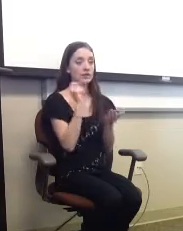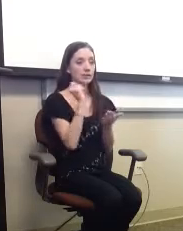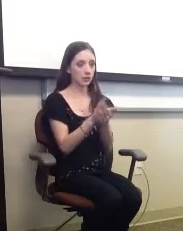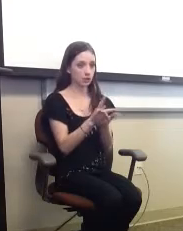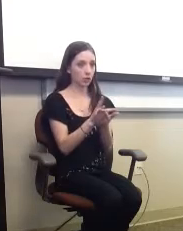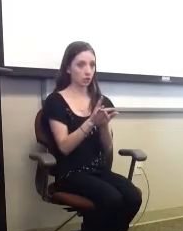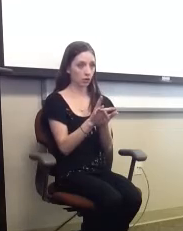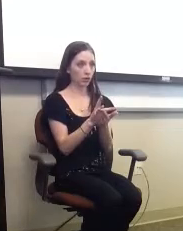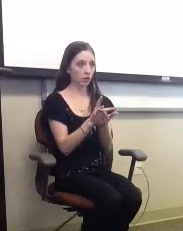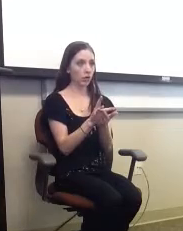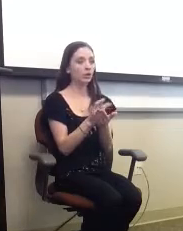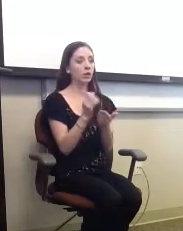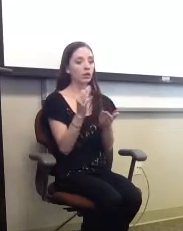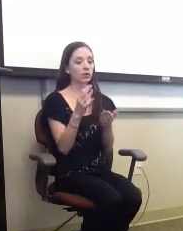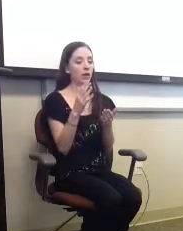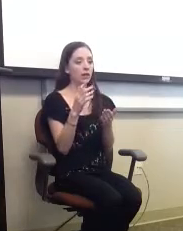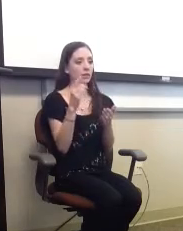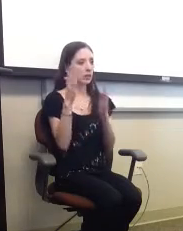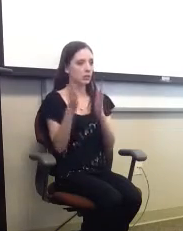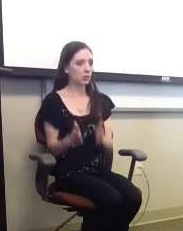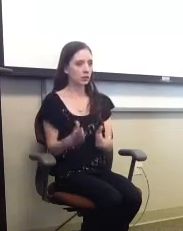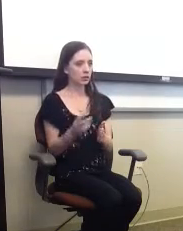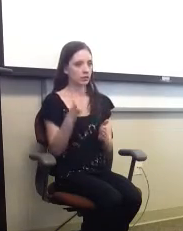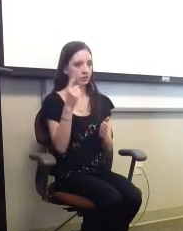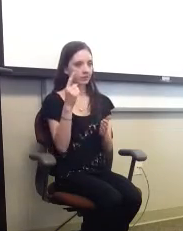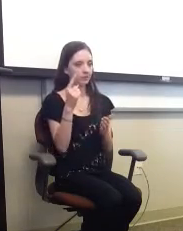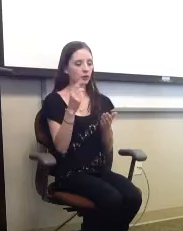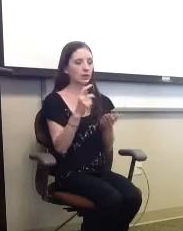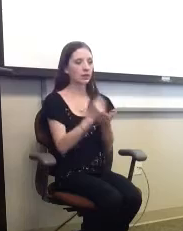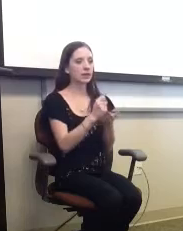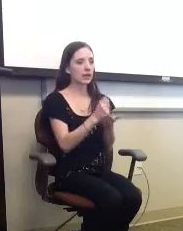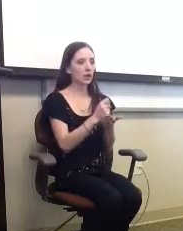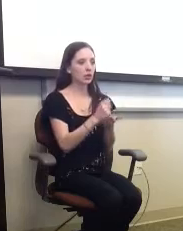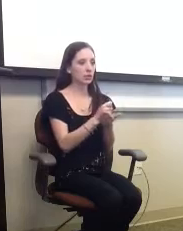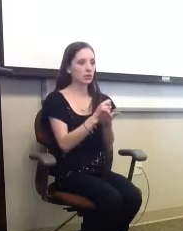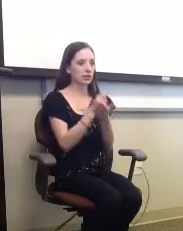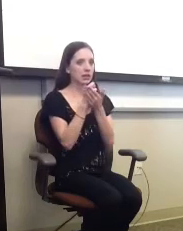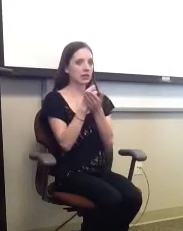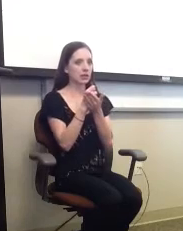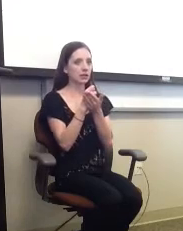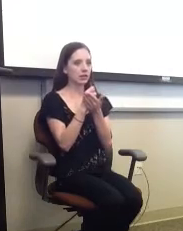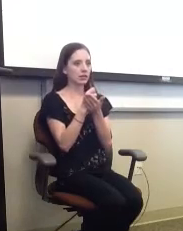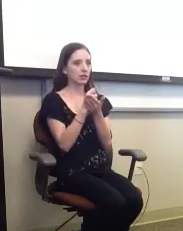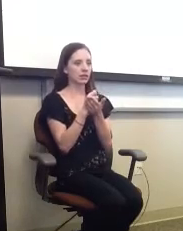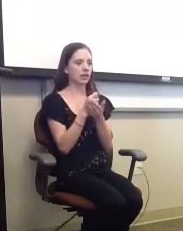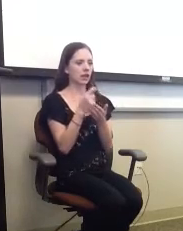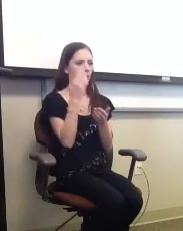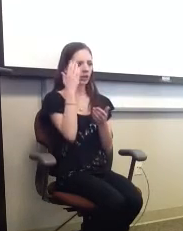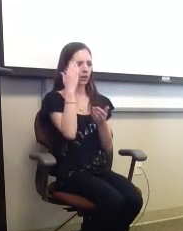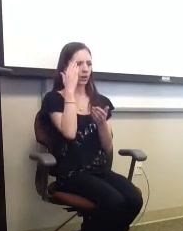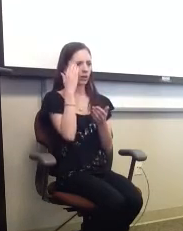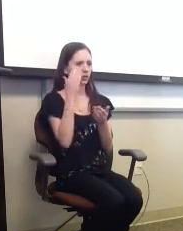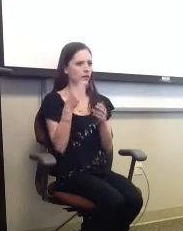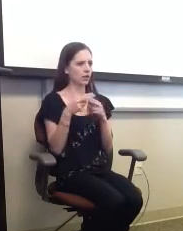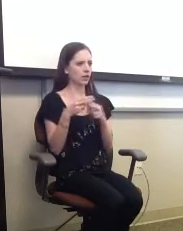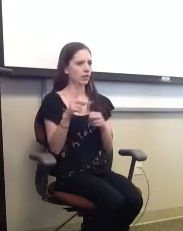doing some therapy, you're using, and I know they're not called LPCs anymore, but you know, we're using an APRN, we're using